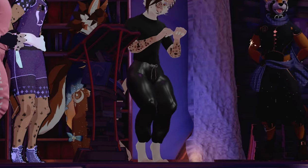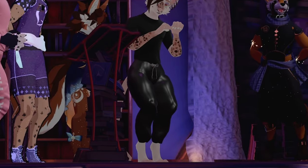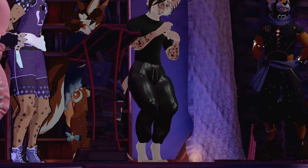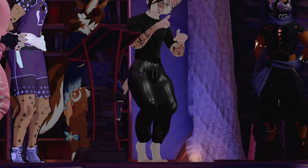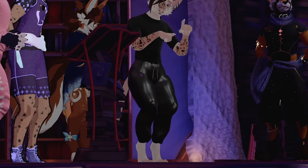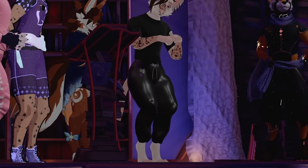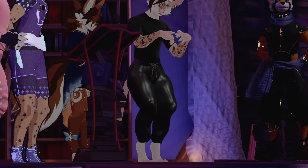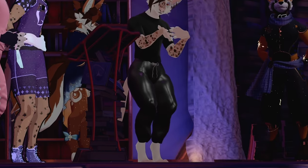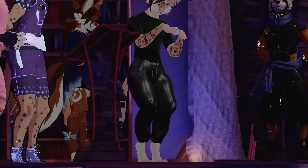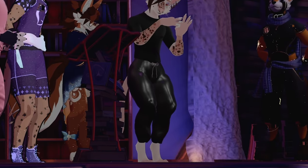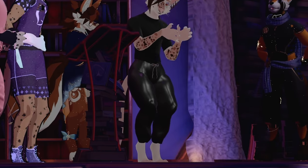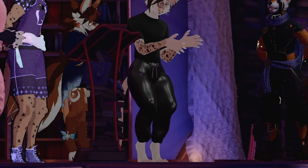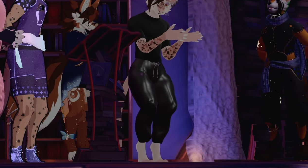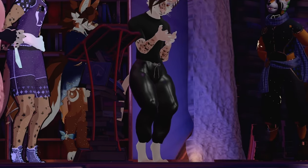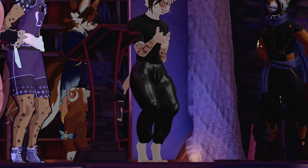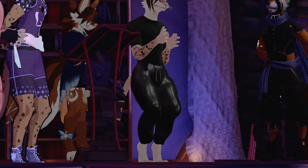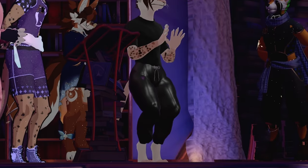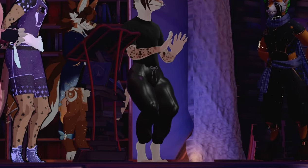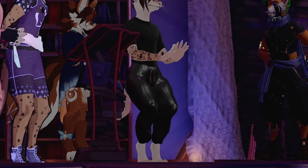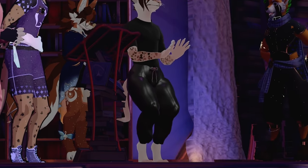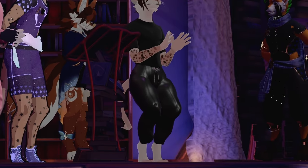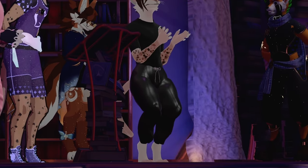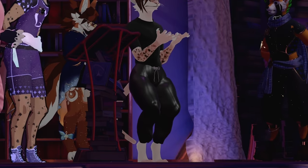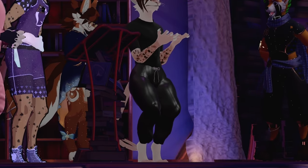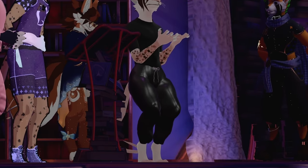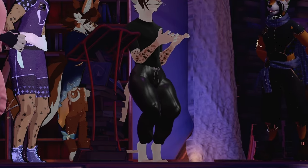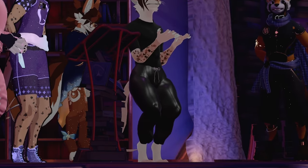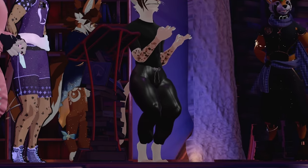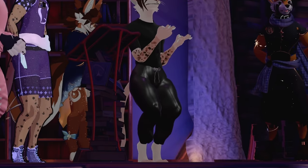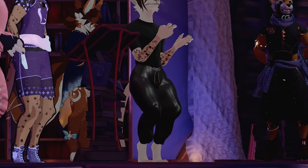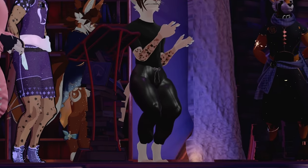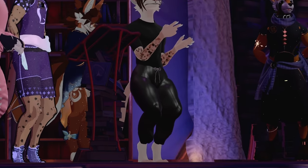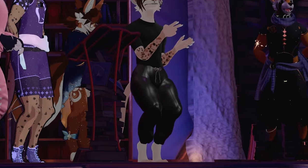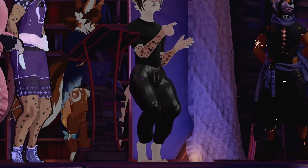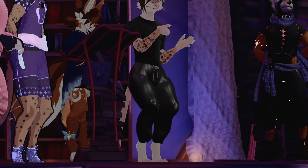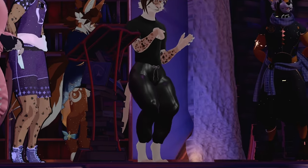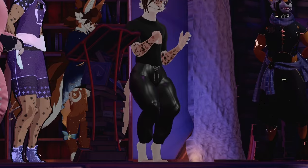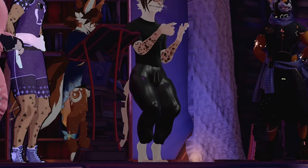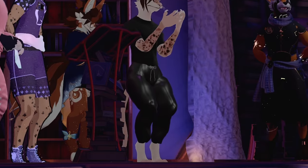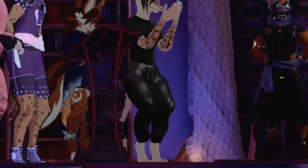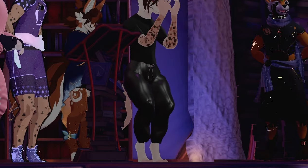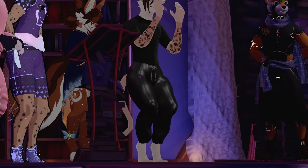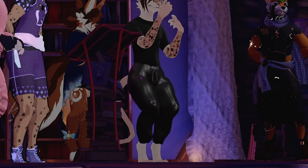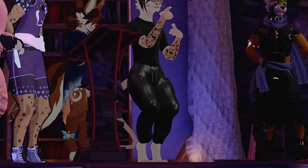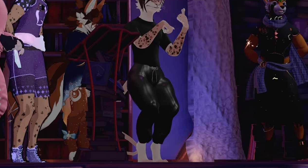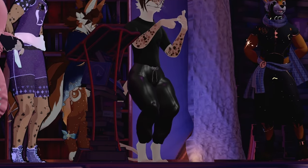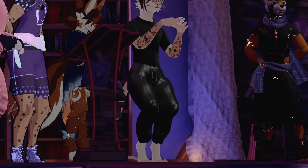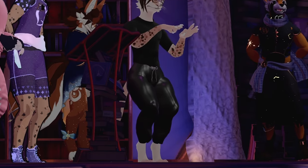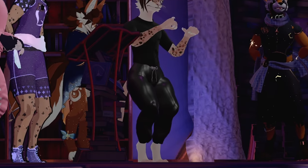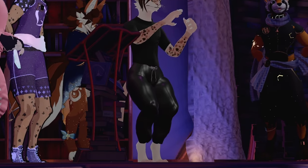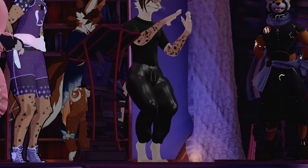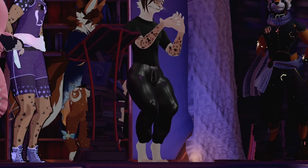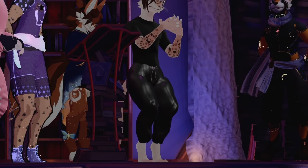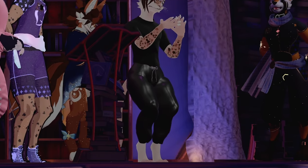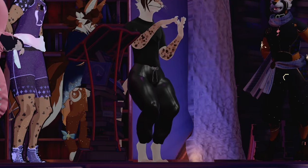here. We are a VR sign language community. So we teach in VR, we teach with the